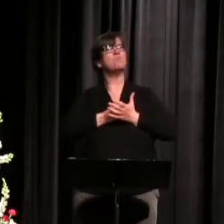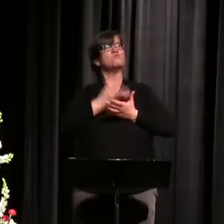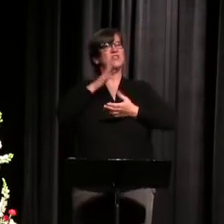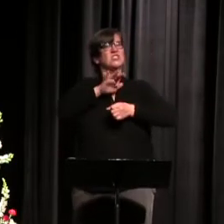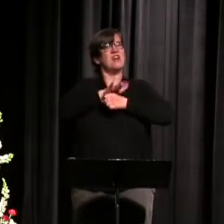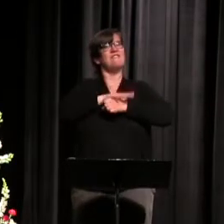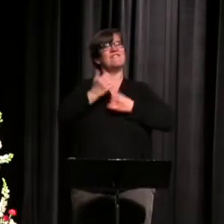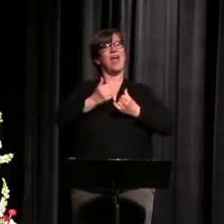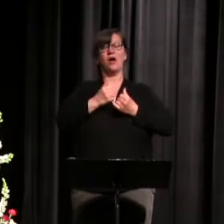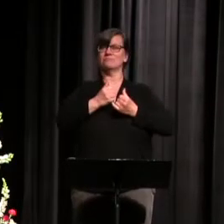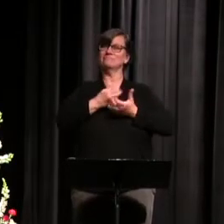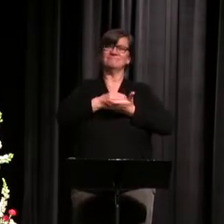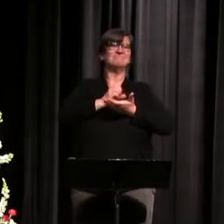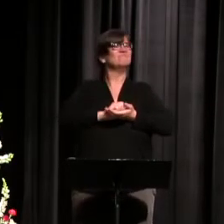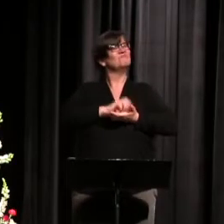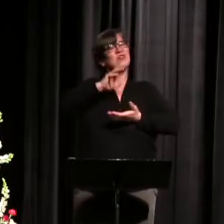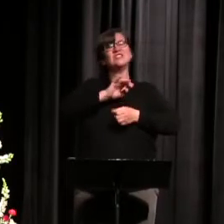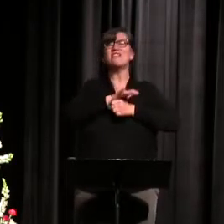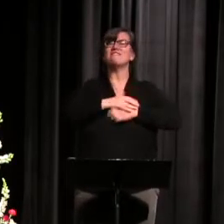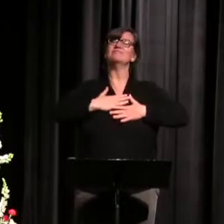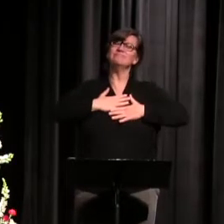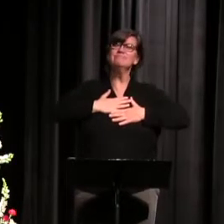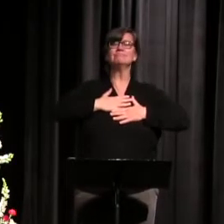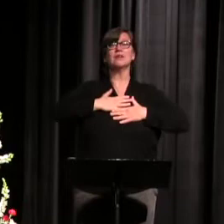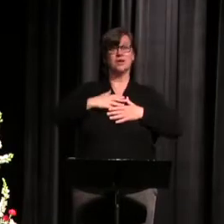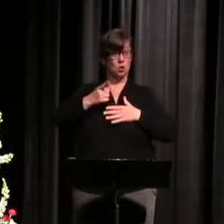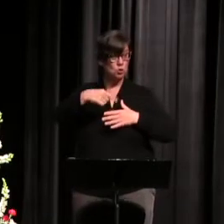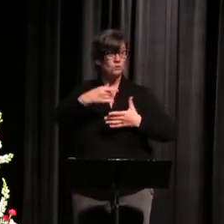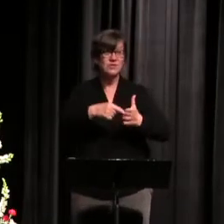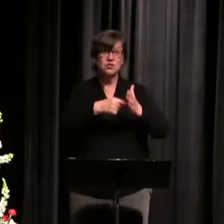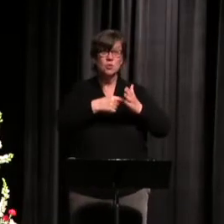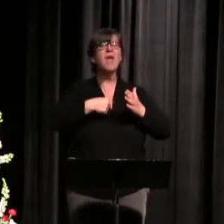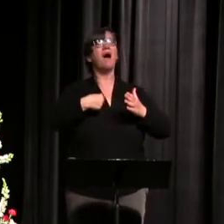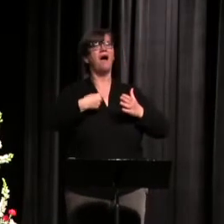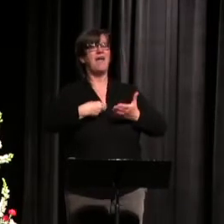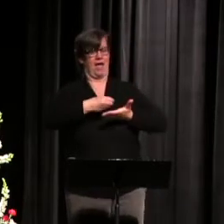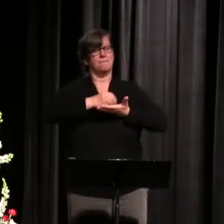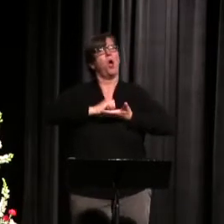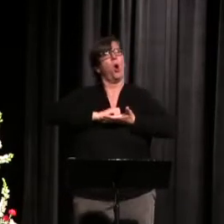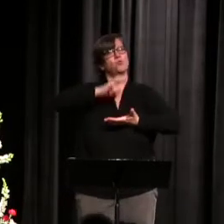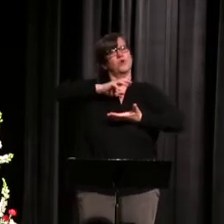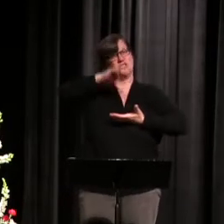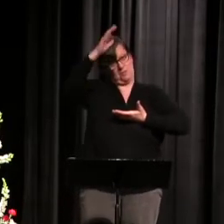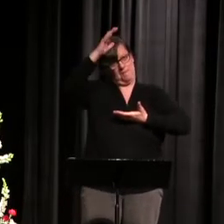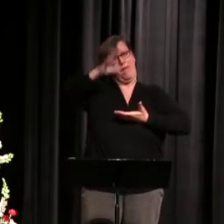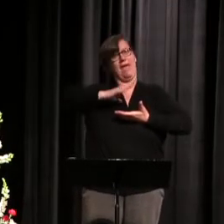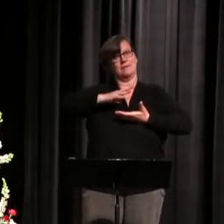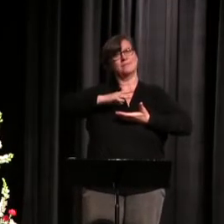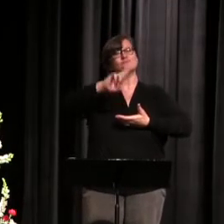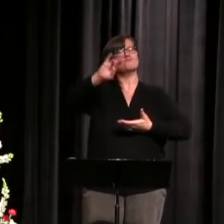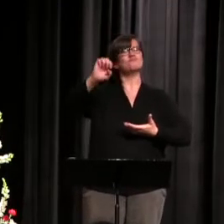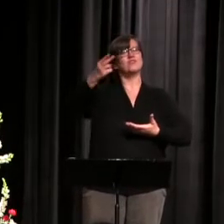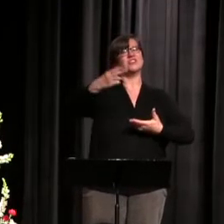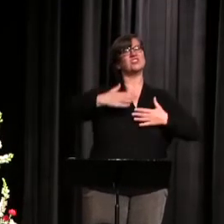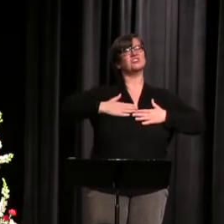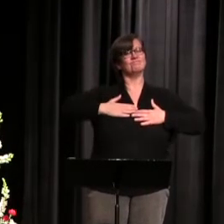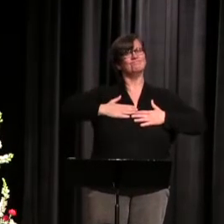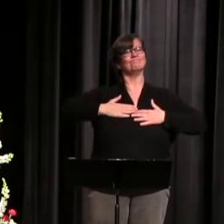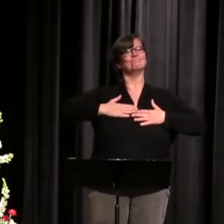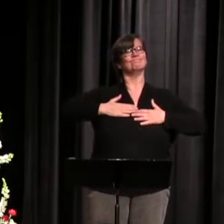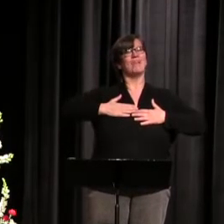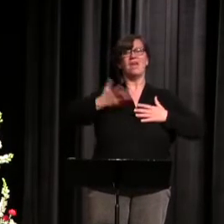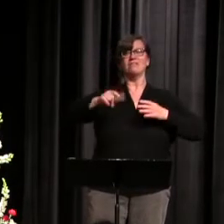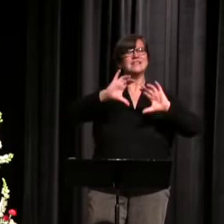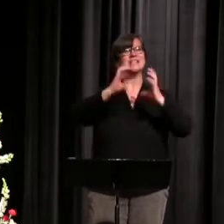You have shown me that I am indeed a rich man. This class has meant more to me than my words can